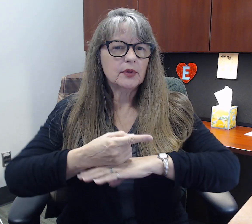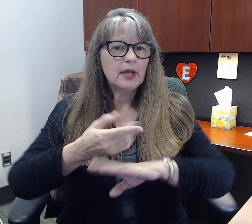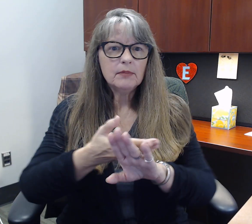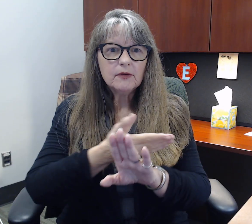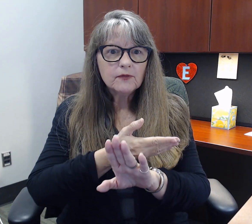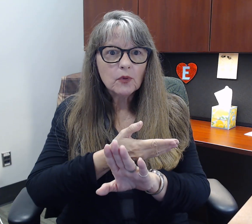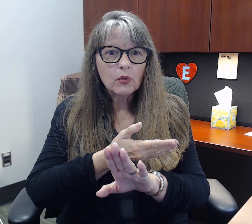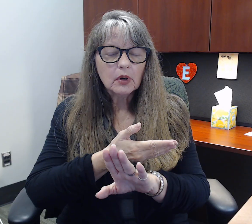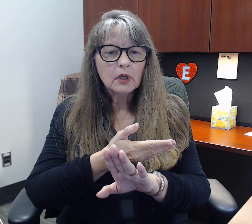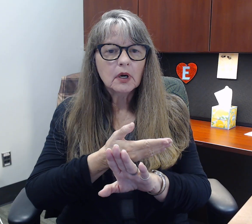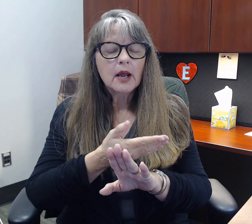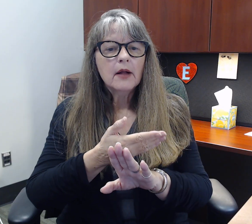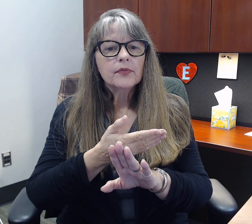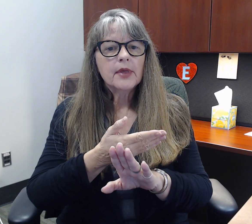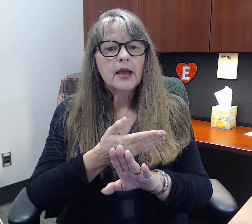day before that,